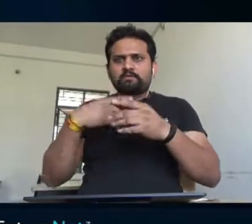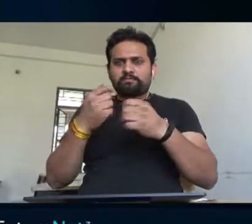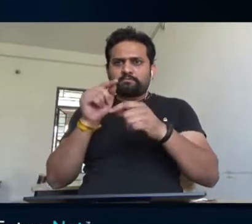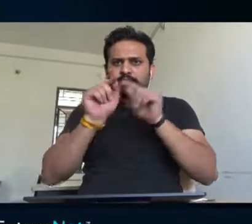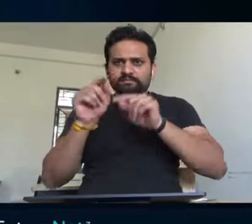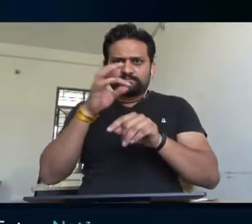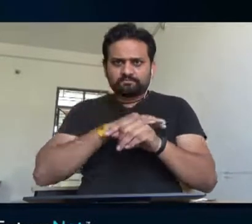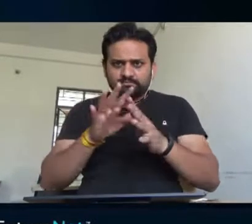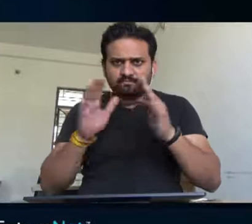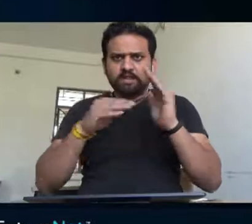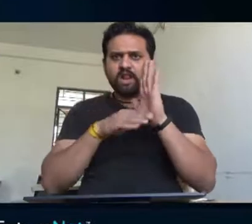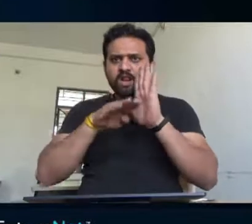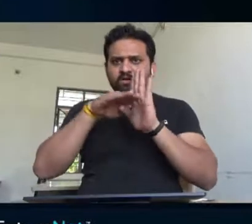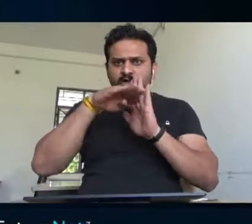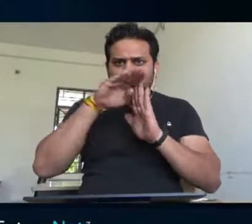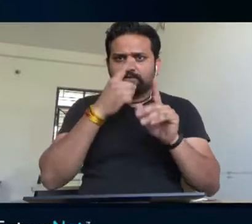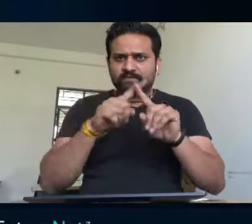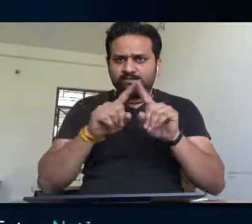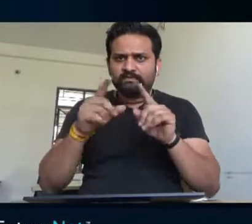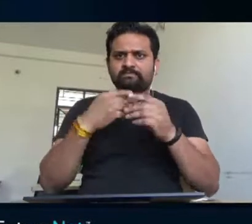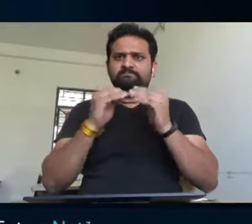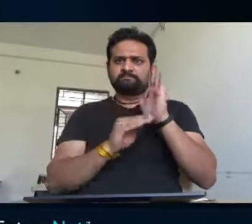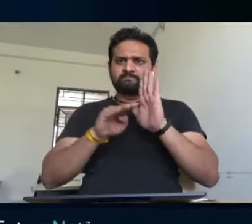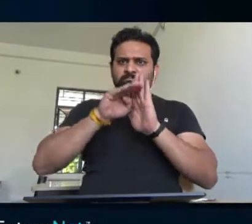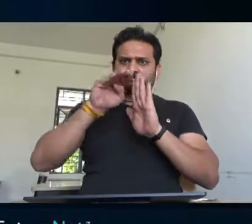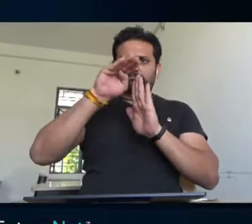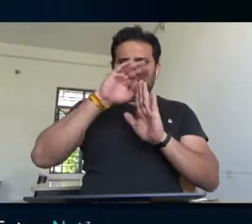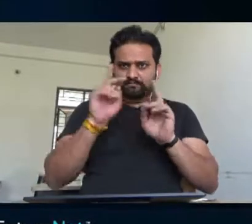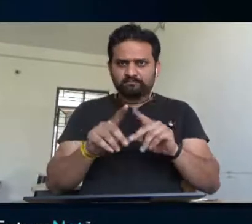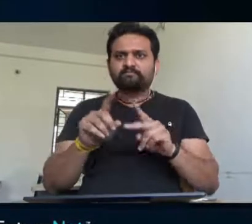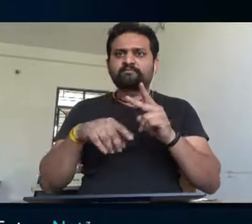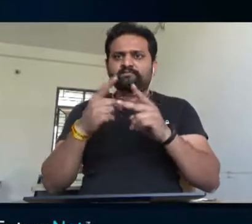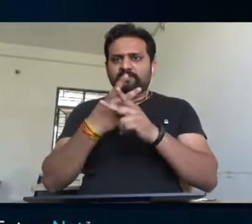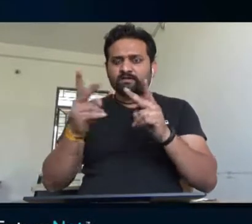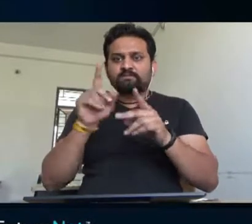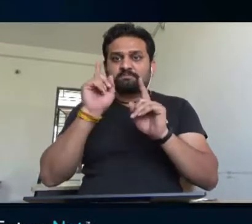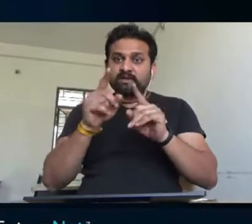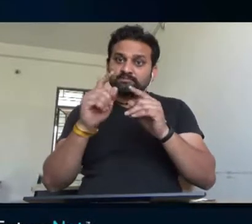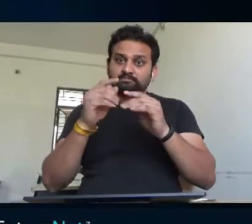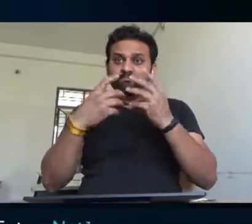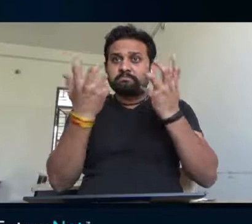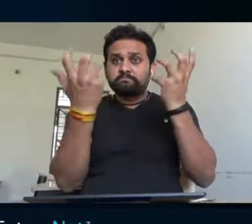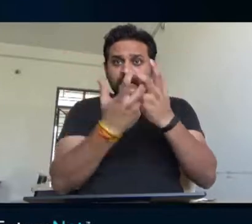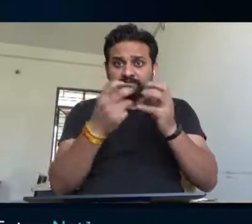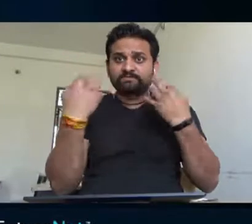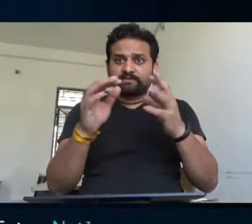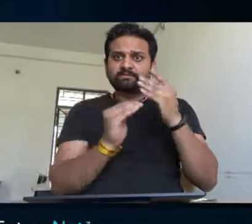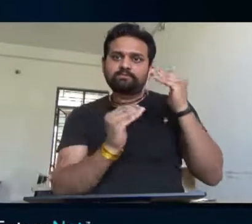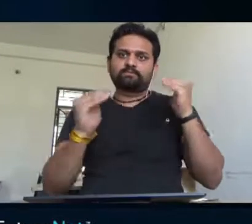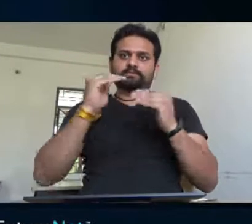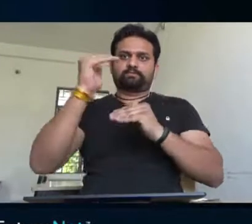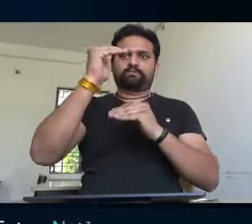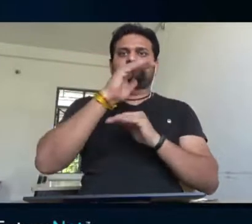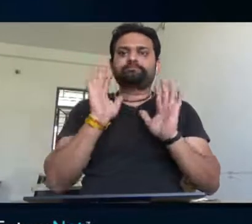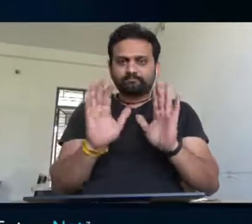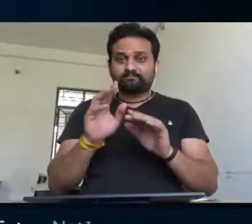and more levels with a higher package. It must be a second way to qualify for that. And from end